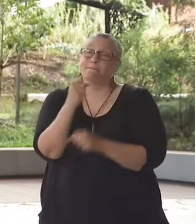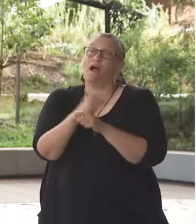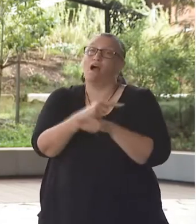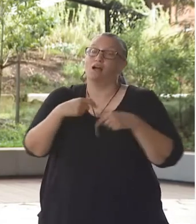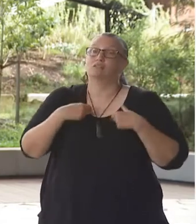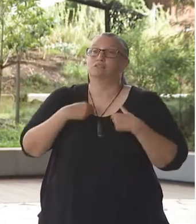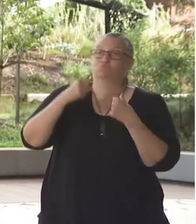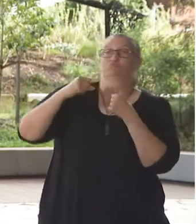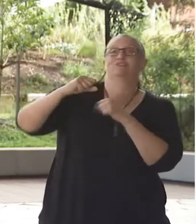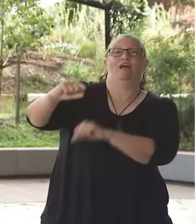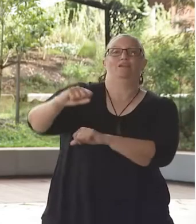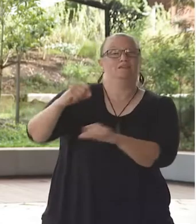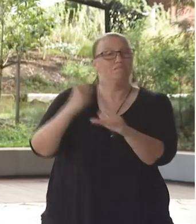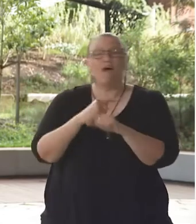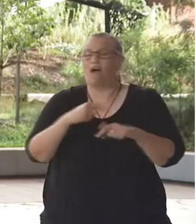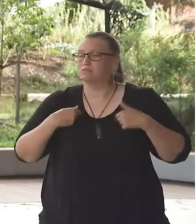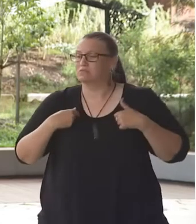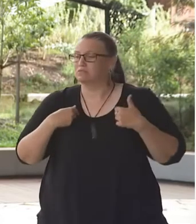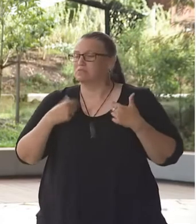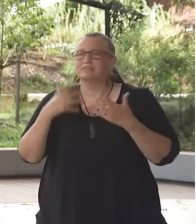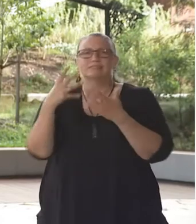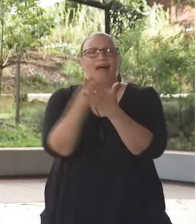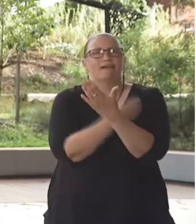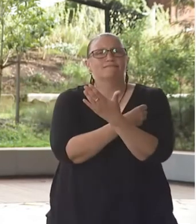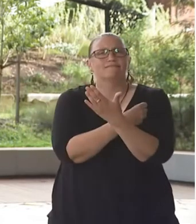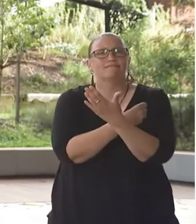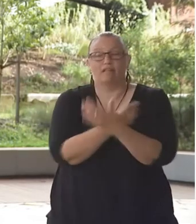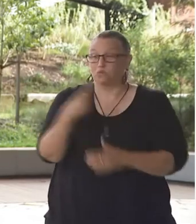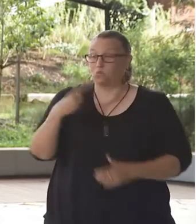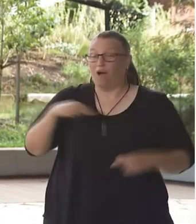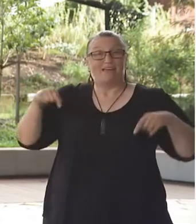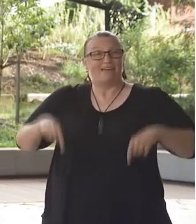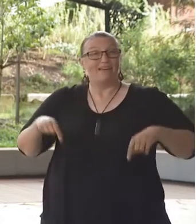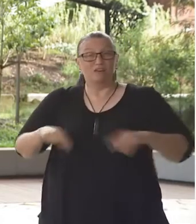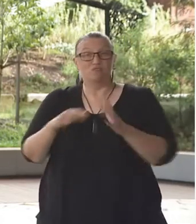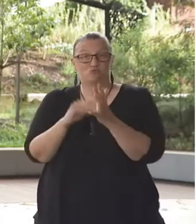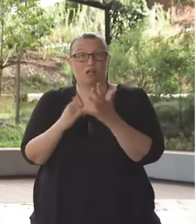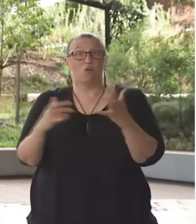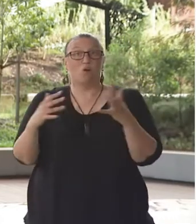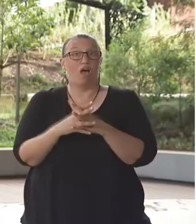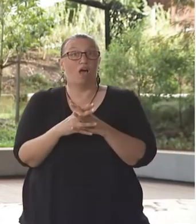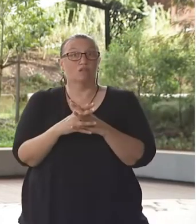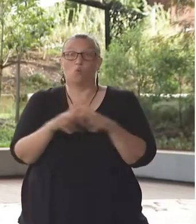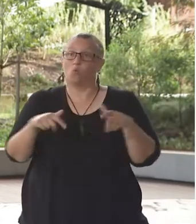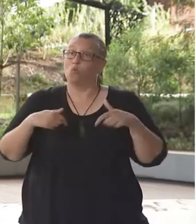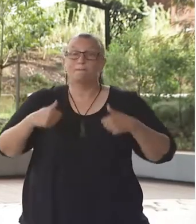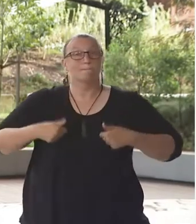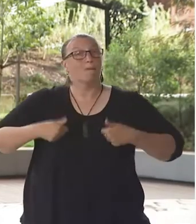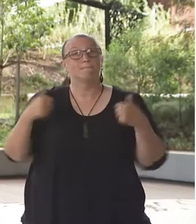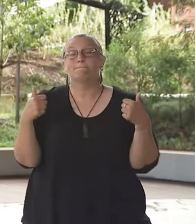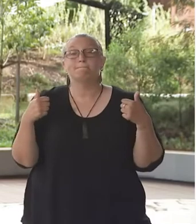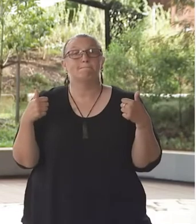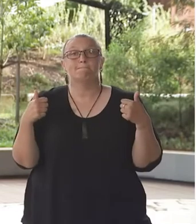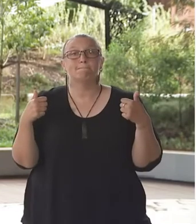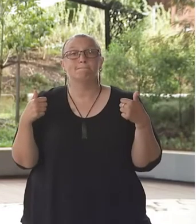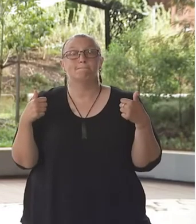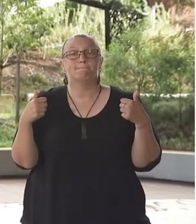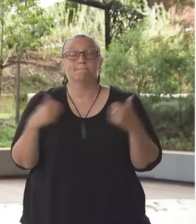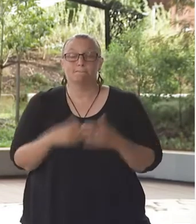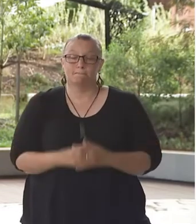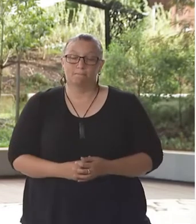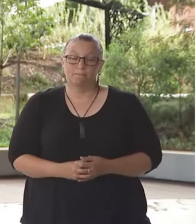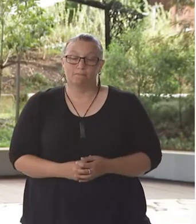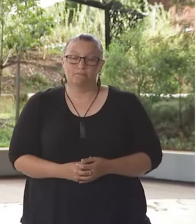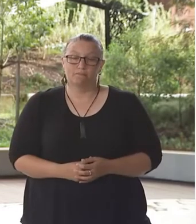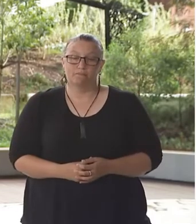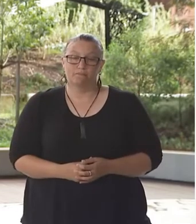people safe during this difficult time. It is why here in New South Wales and right around the country we have one of the lowest death rates,